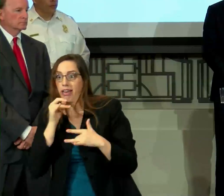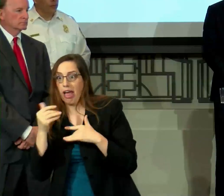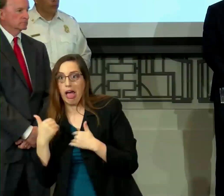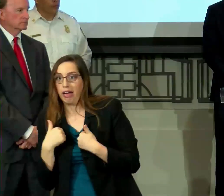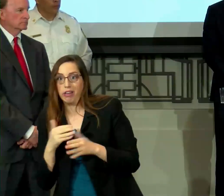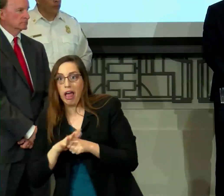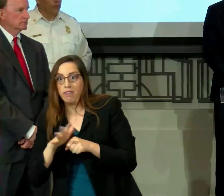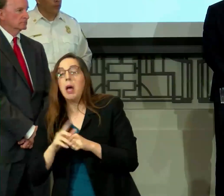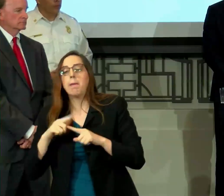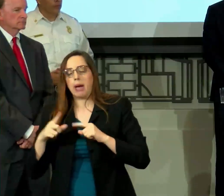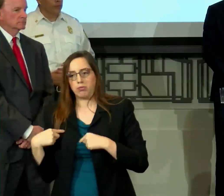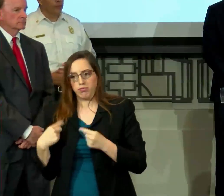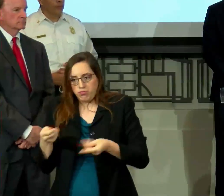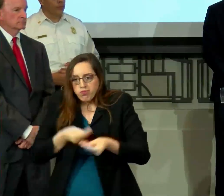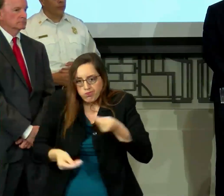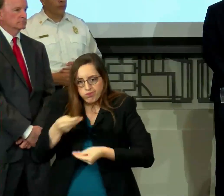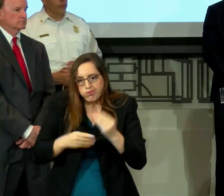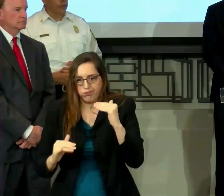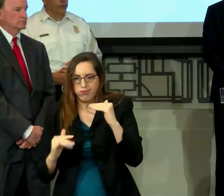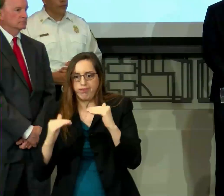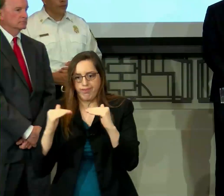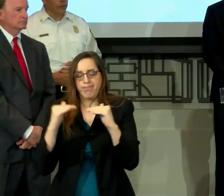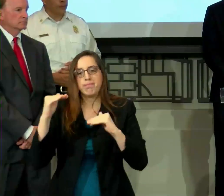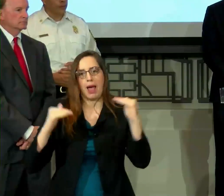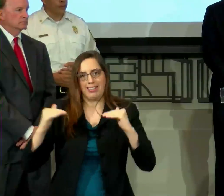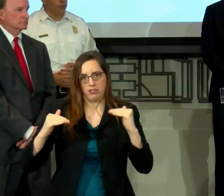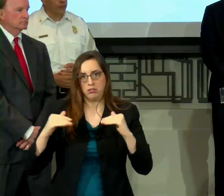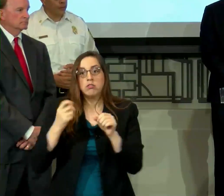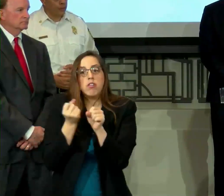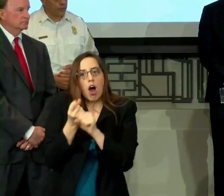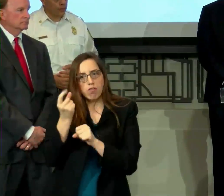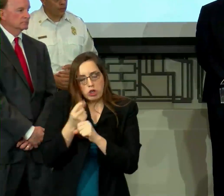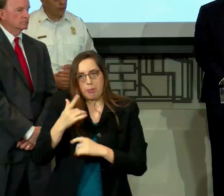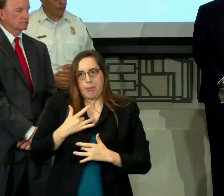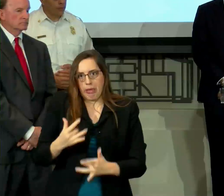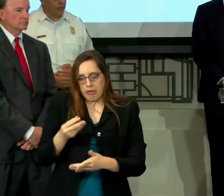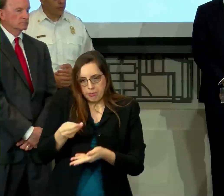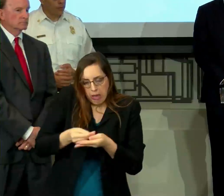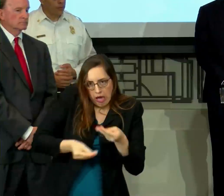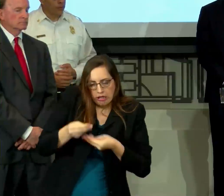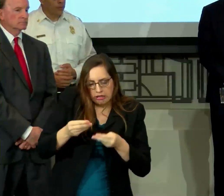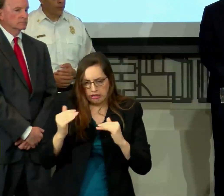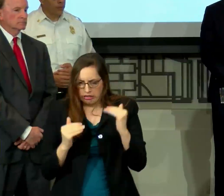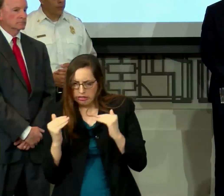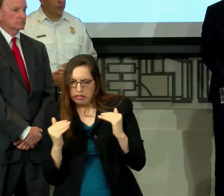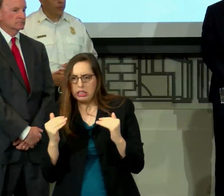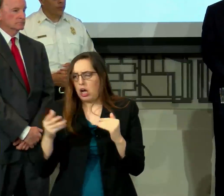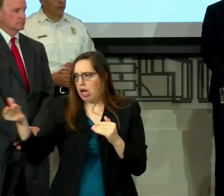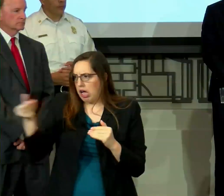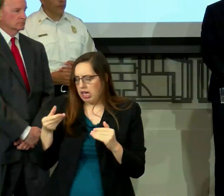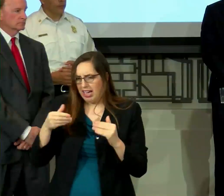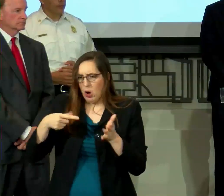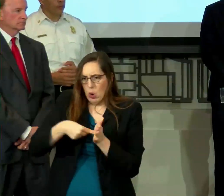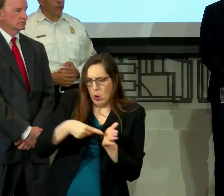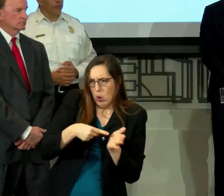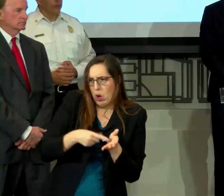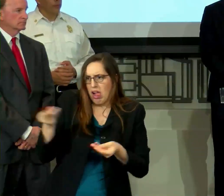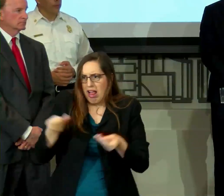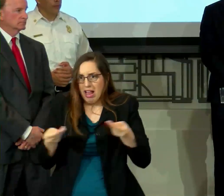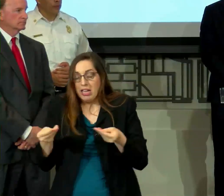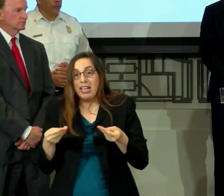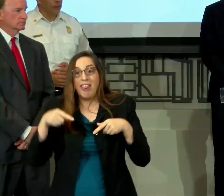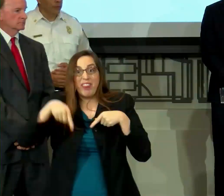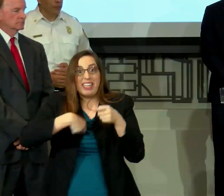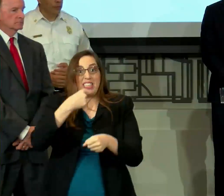books. Every year since, we've had to balance the books with coming in with a budgetary deficit. The elephant in the